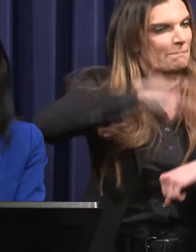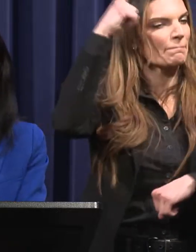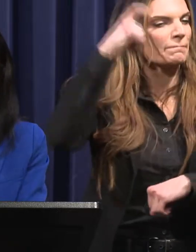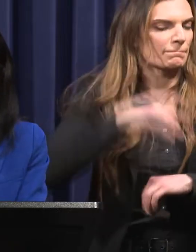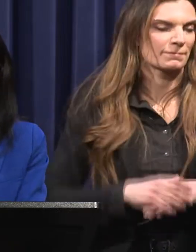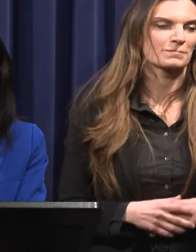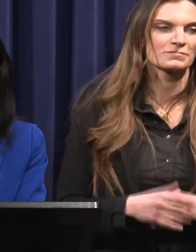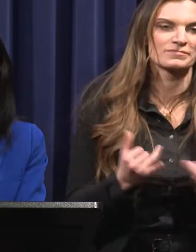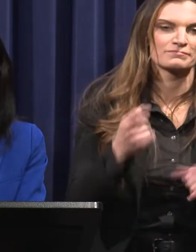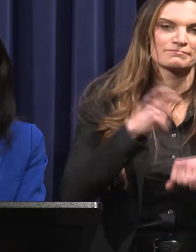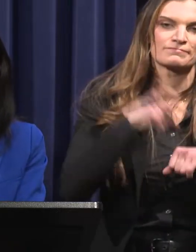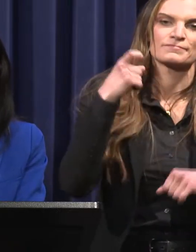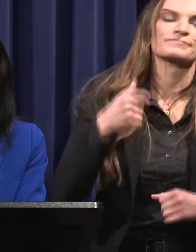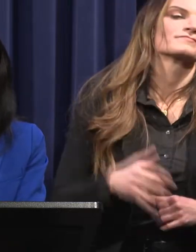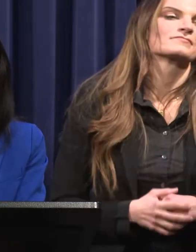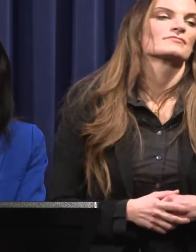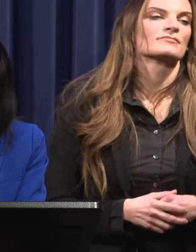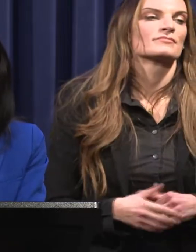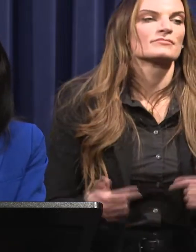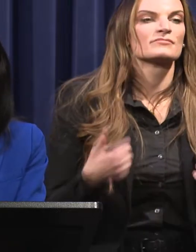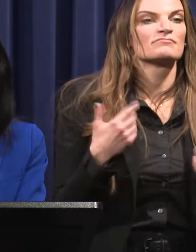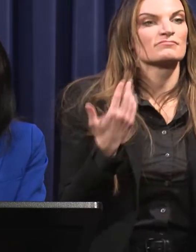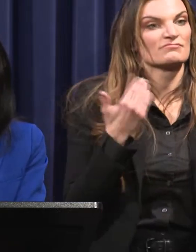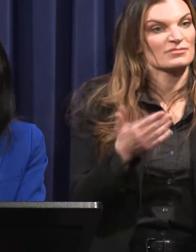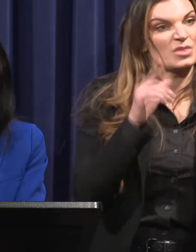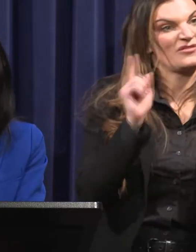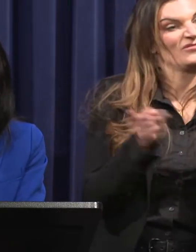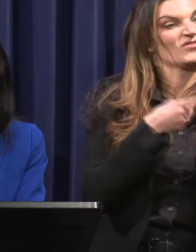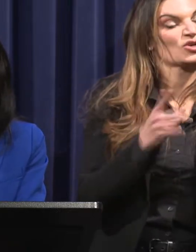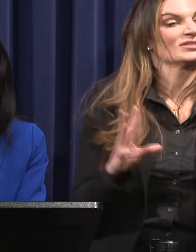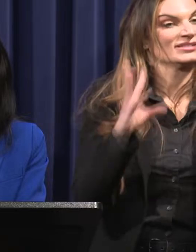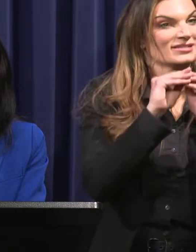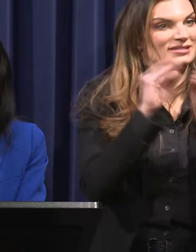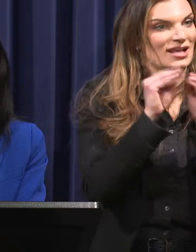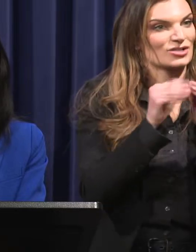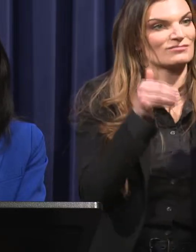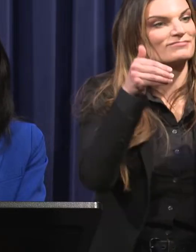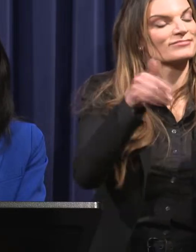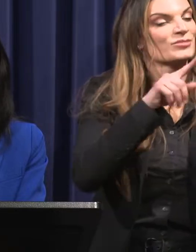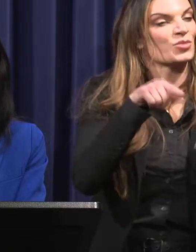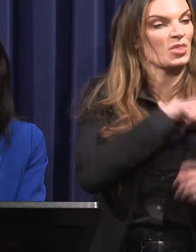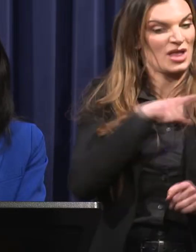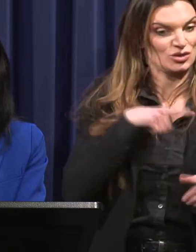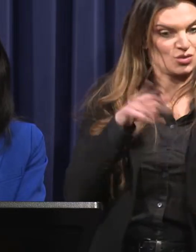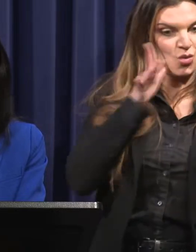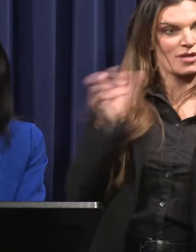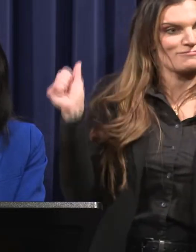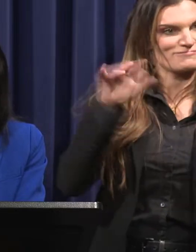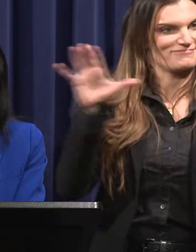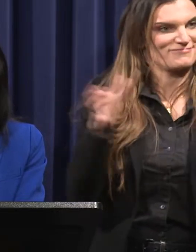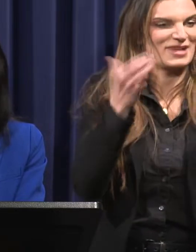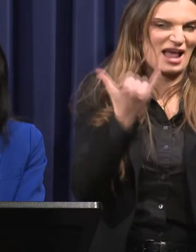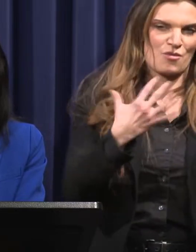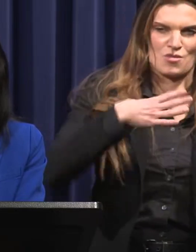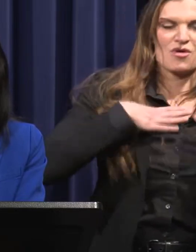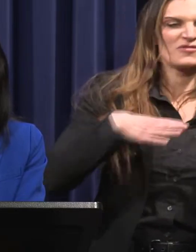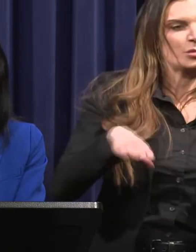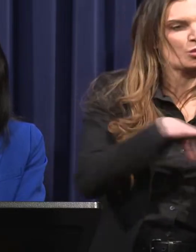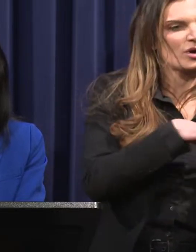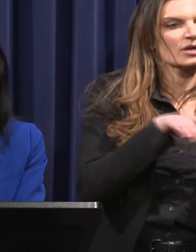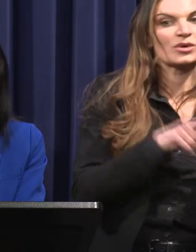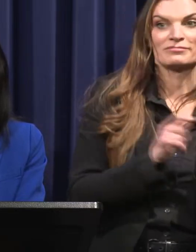I would advocate for first day of session as soon as members of the legislature are legally permitted to drop